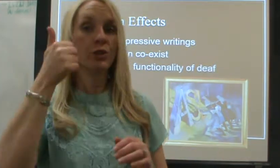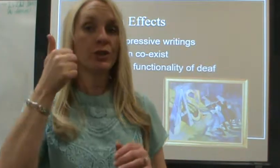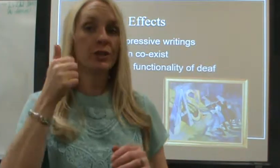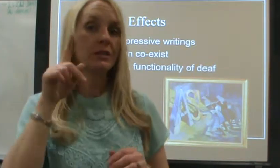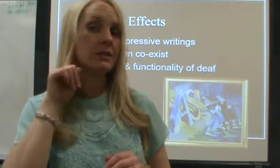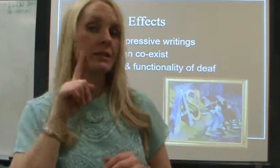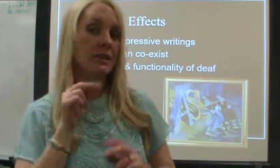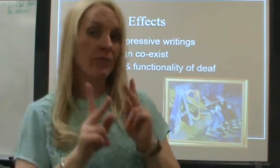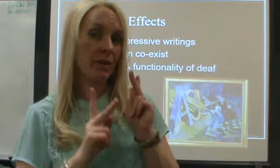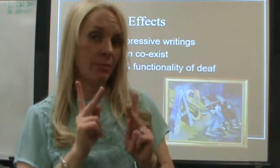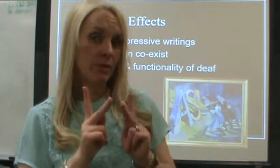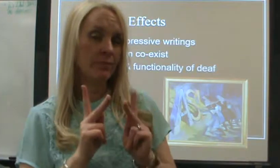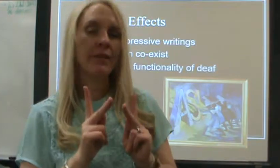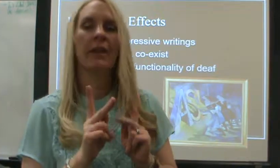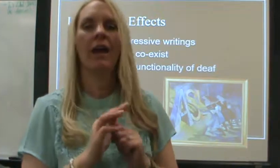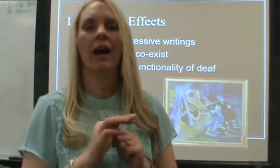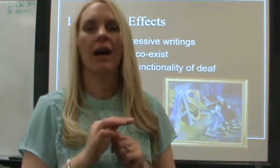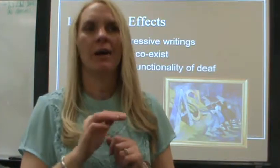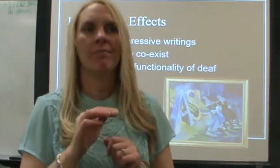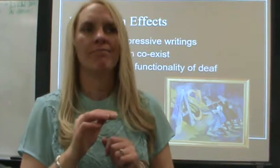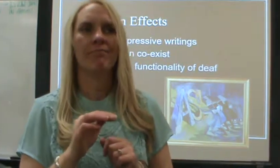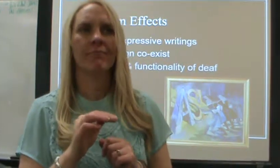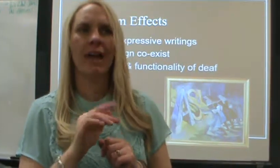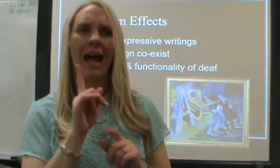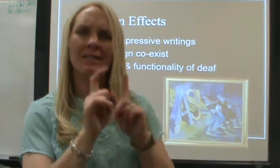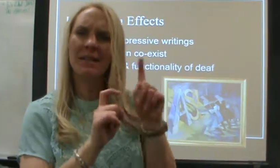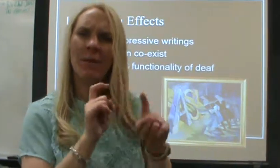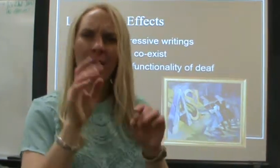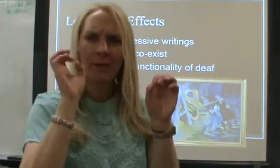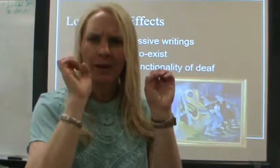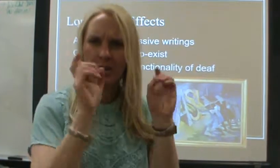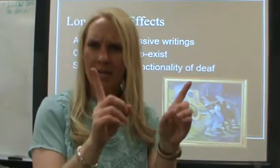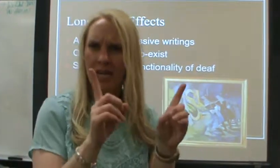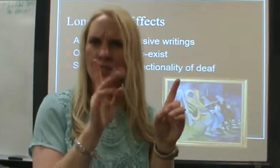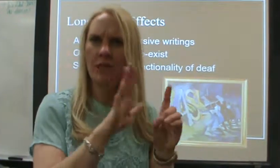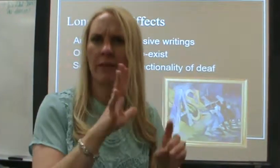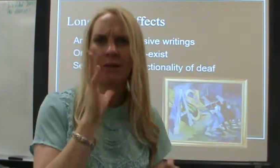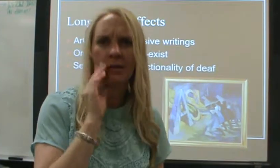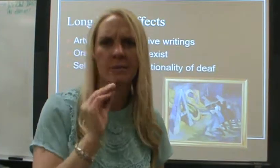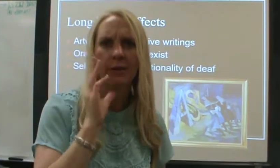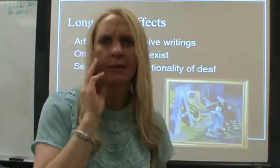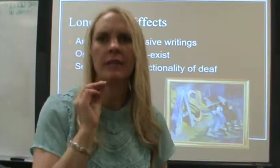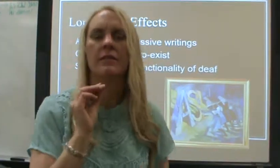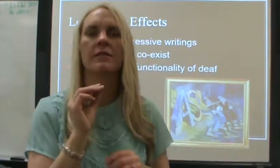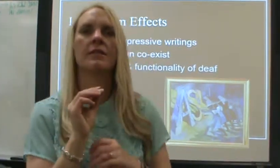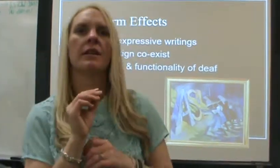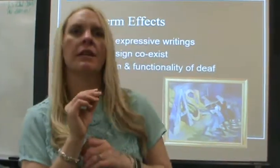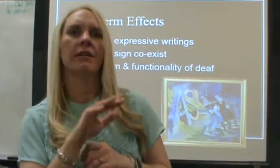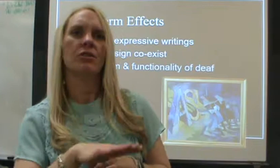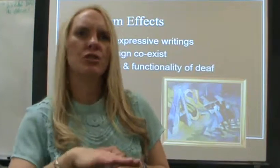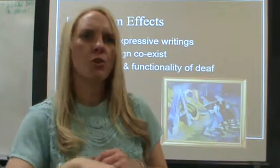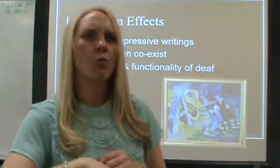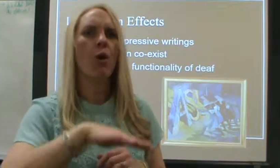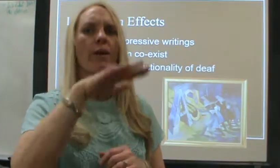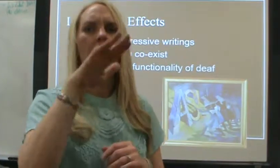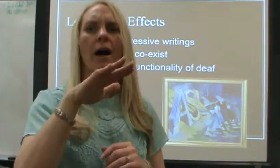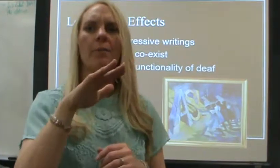older deaf people, ask them about their education and their experience and just growing up and